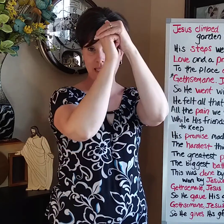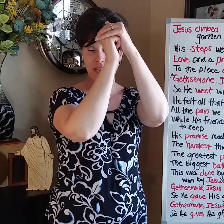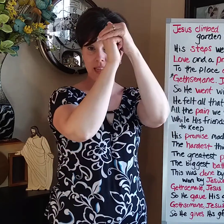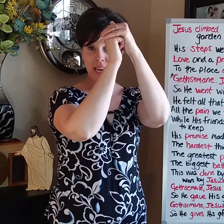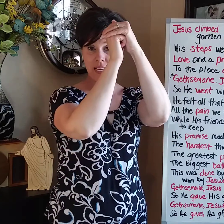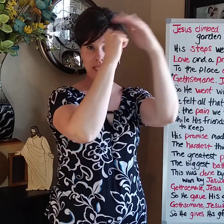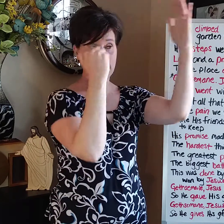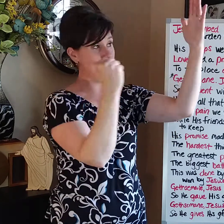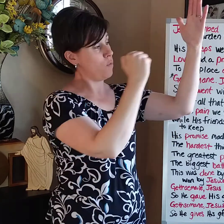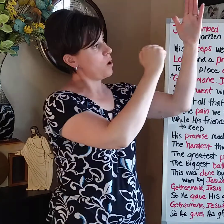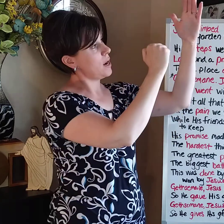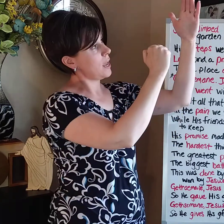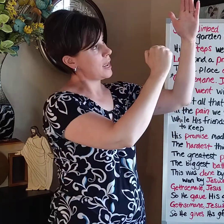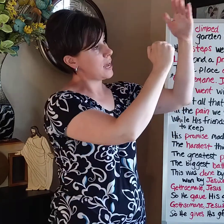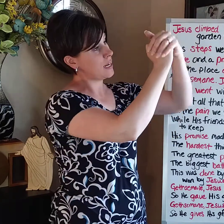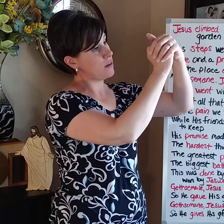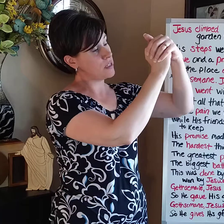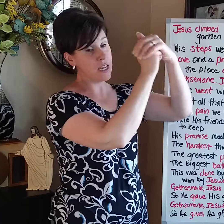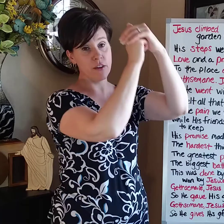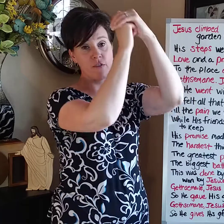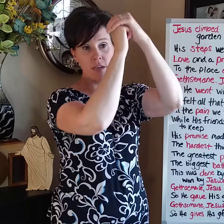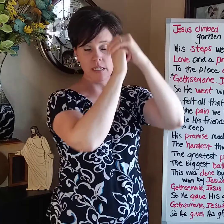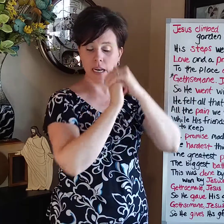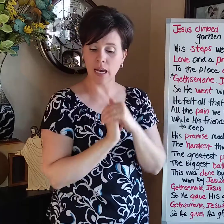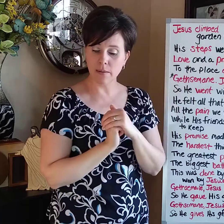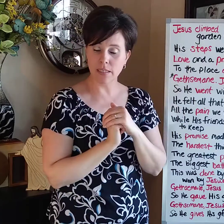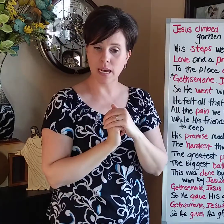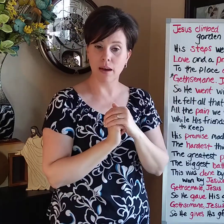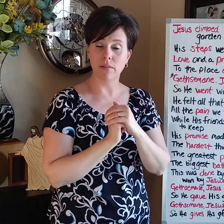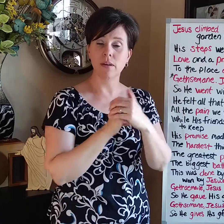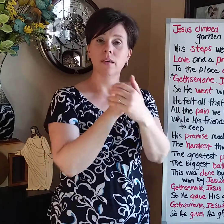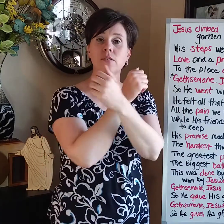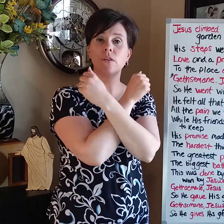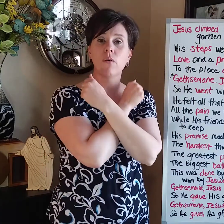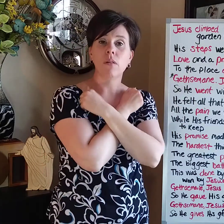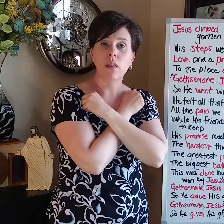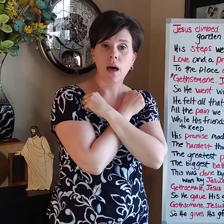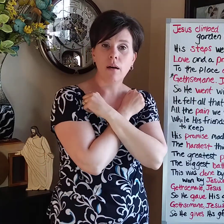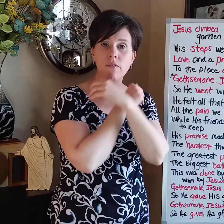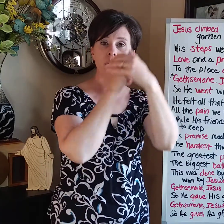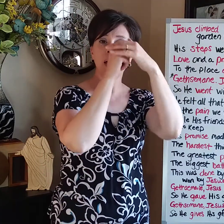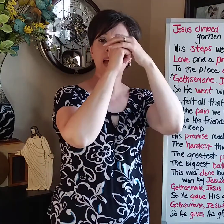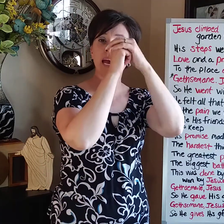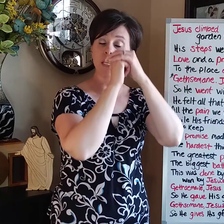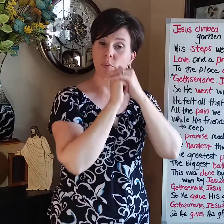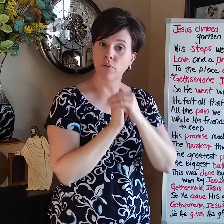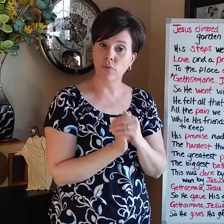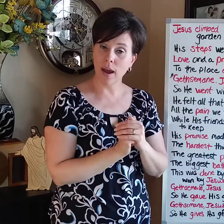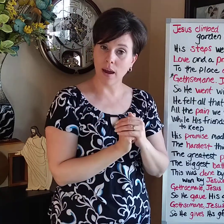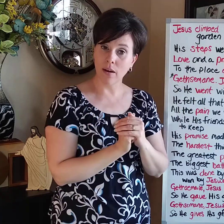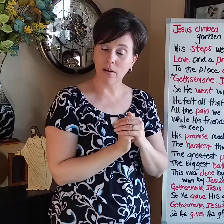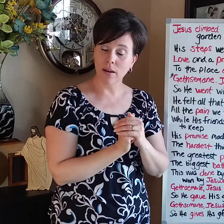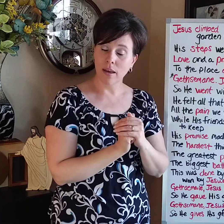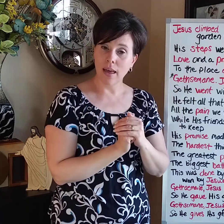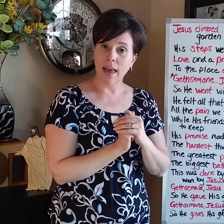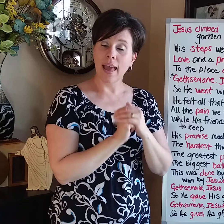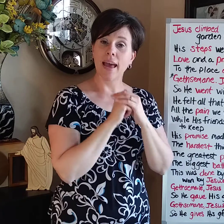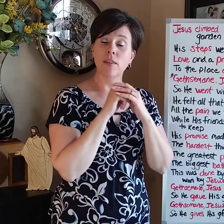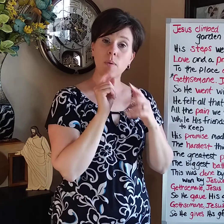The hands, kind of one hand covers the other fist and it comes down. So love and a prayer. And the way